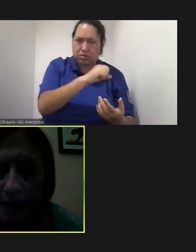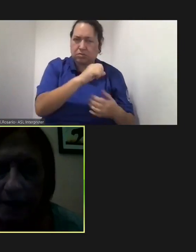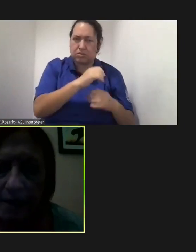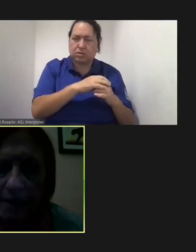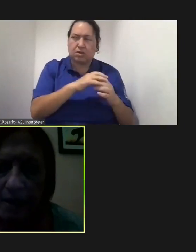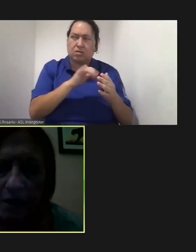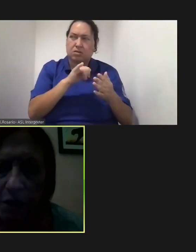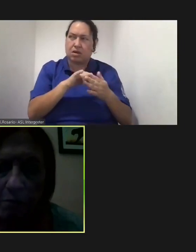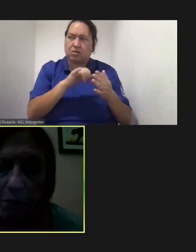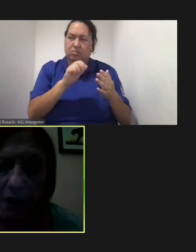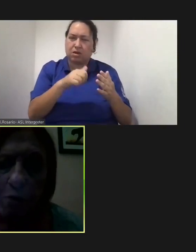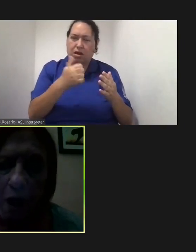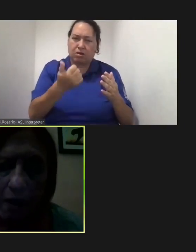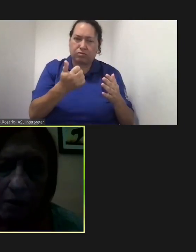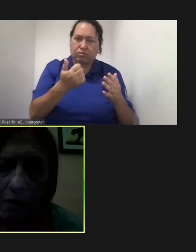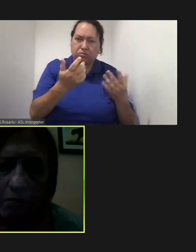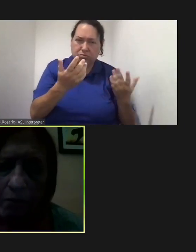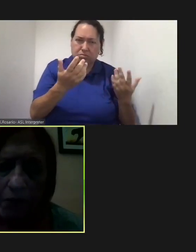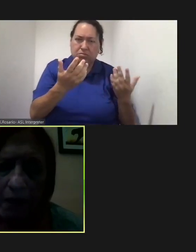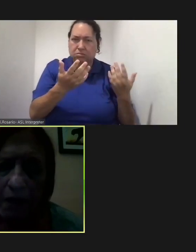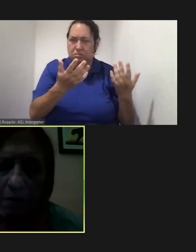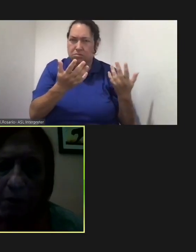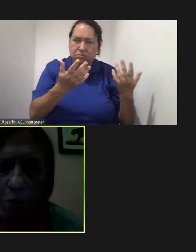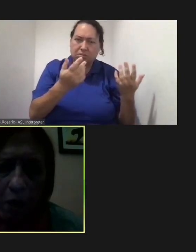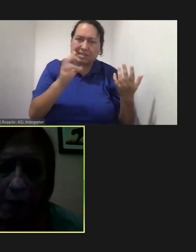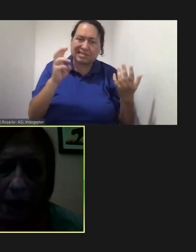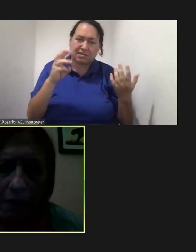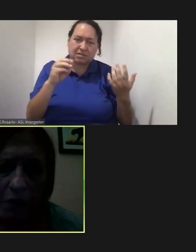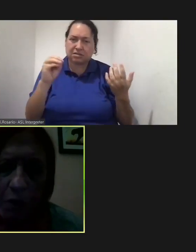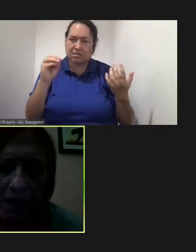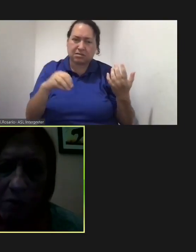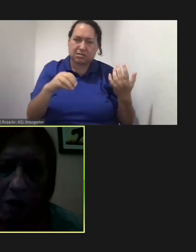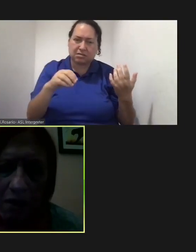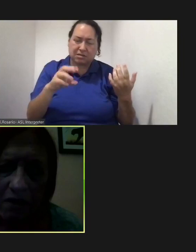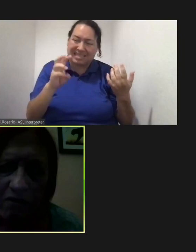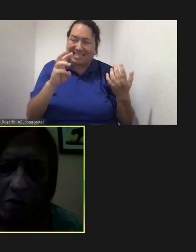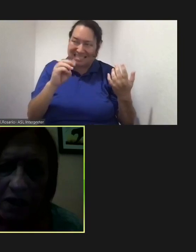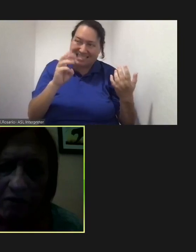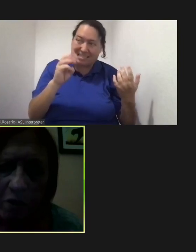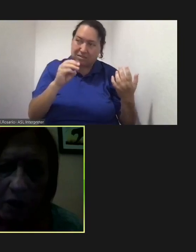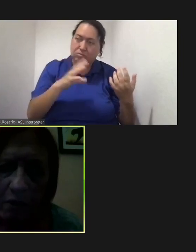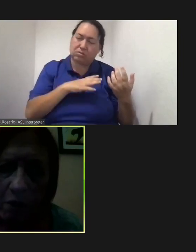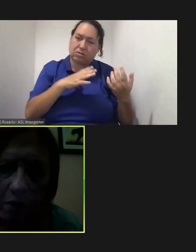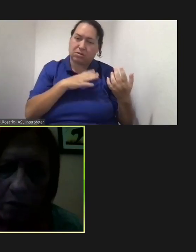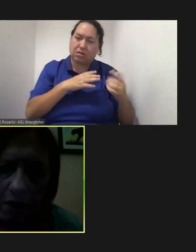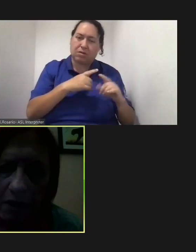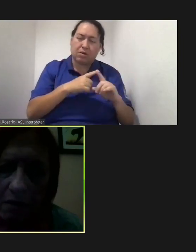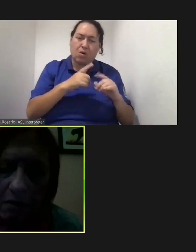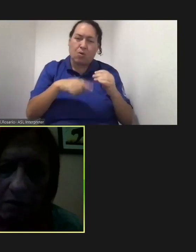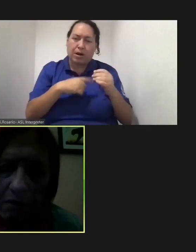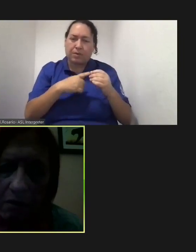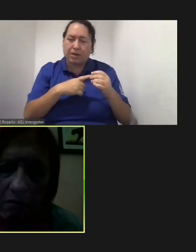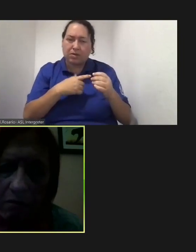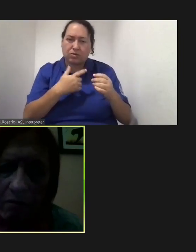over 60s are doing pretty well, but what about the 21 to